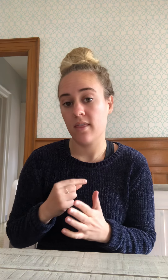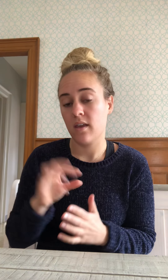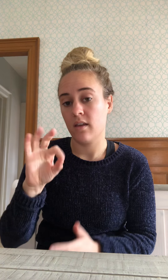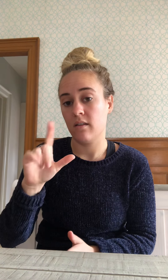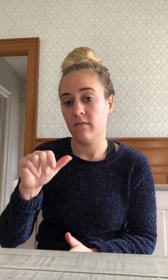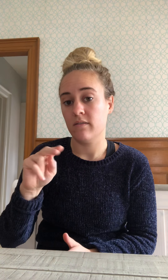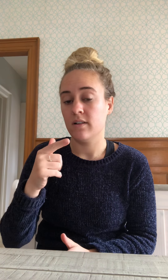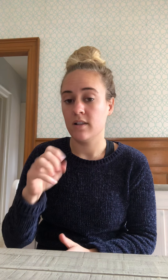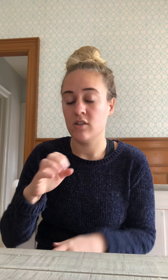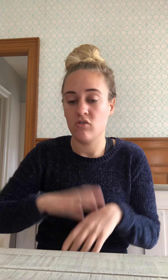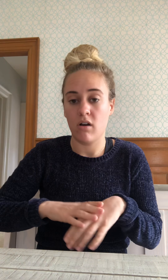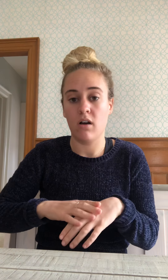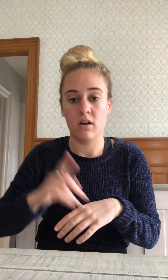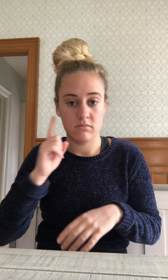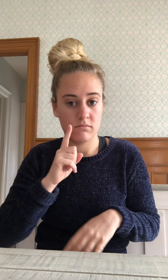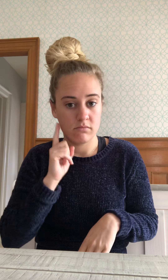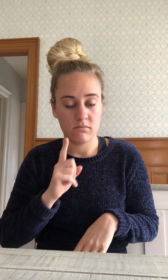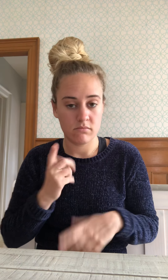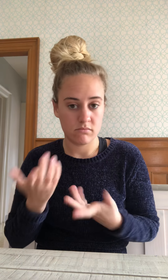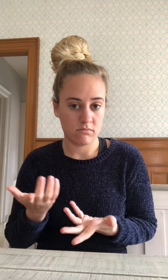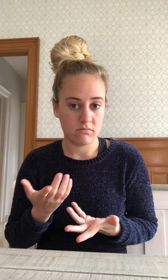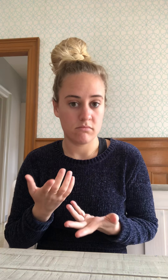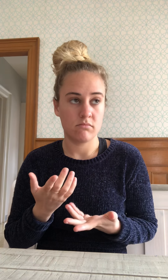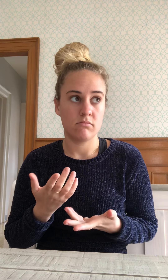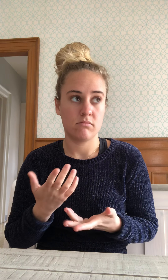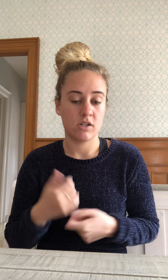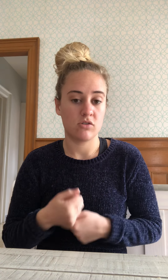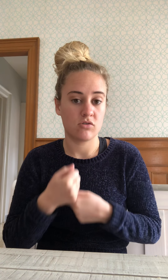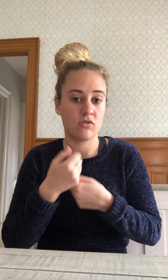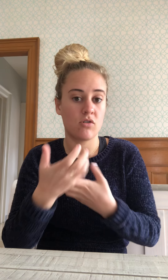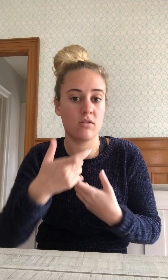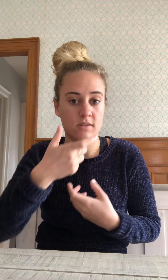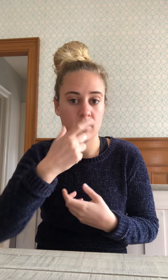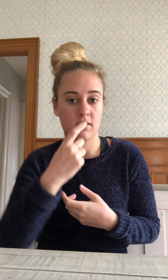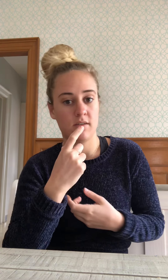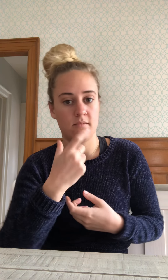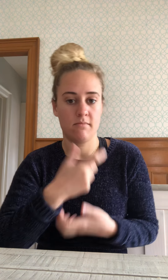the side that is causing the tipping.